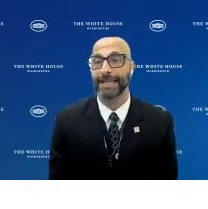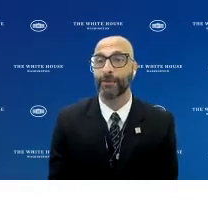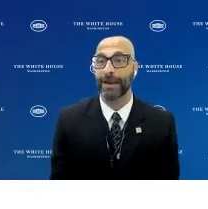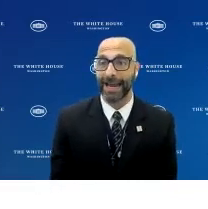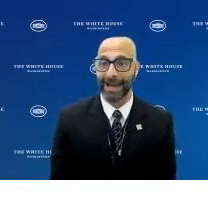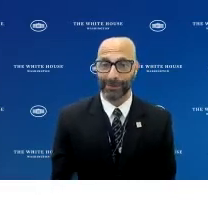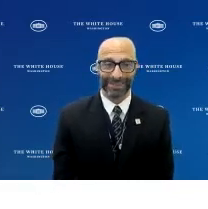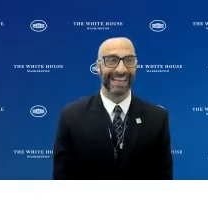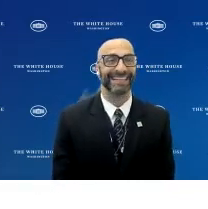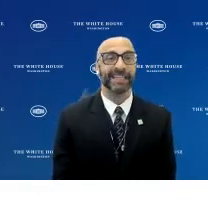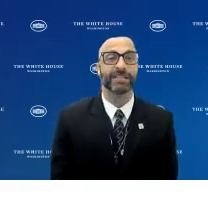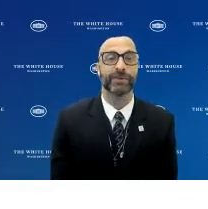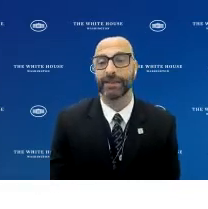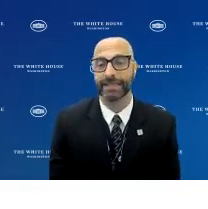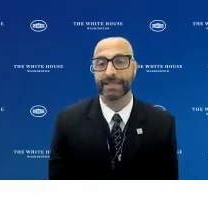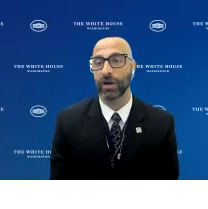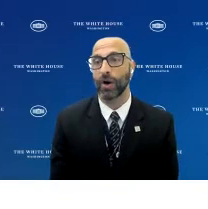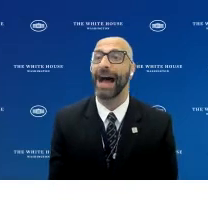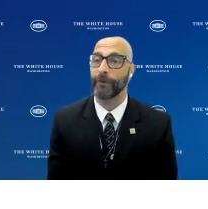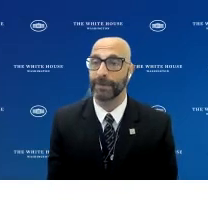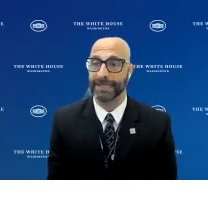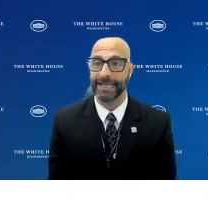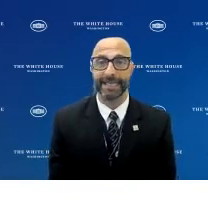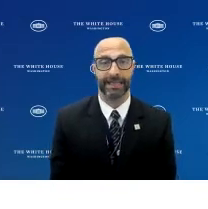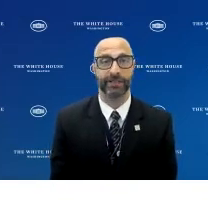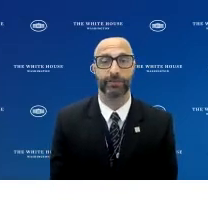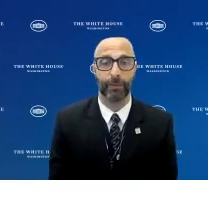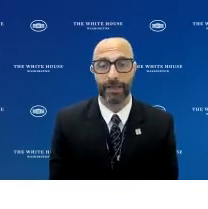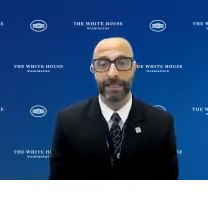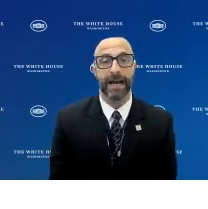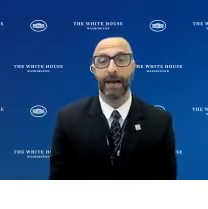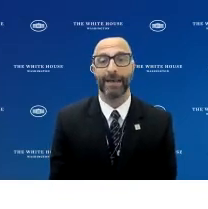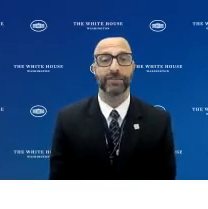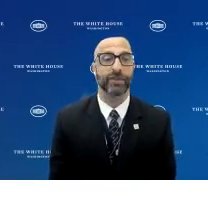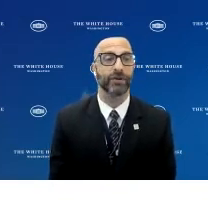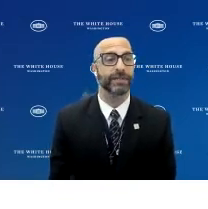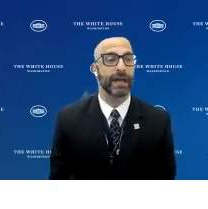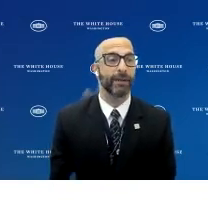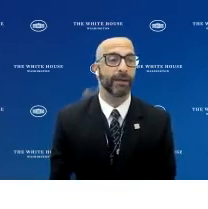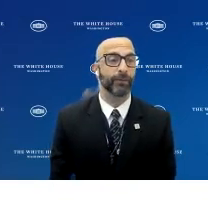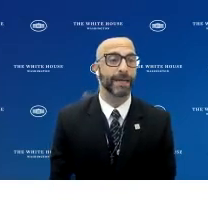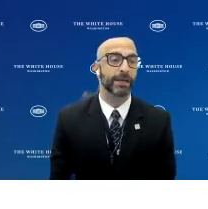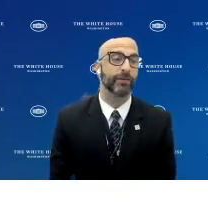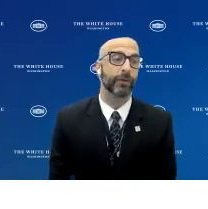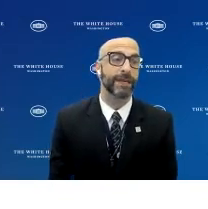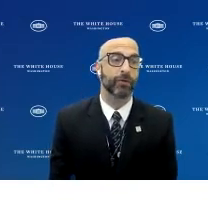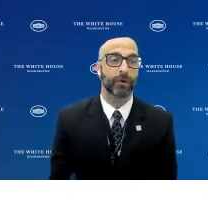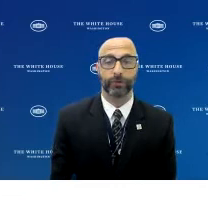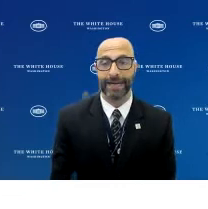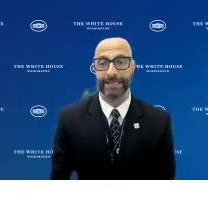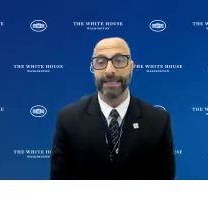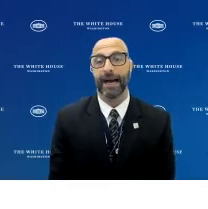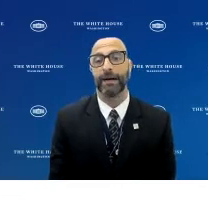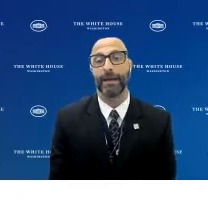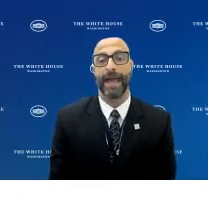So this is why I said we're not out of the woods yet. So this is a graph from a CDC technical report. It shows week over